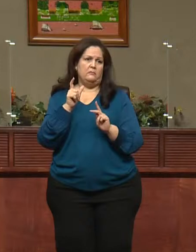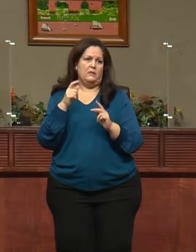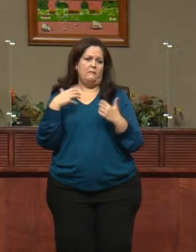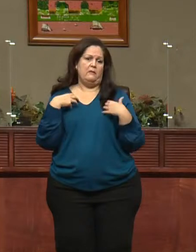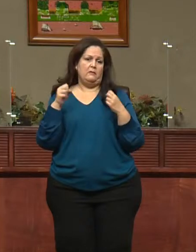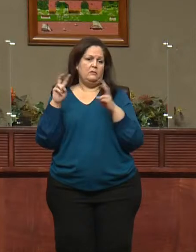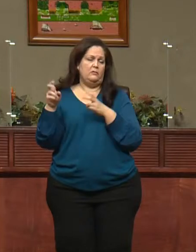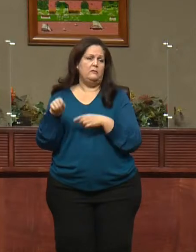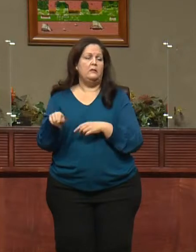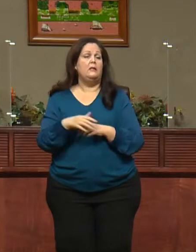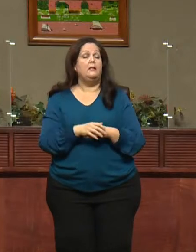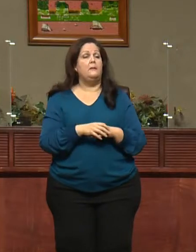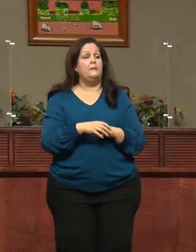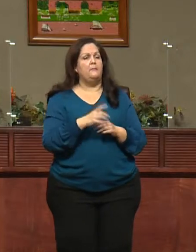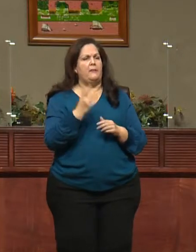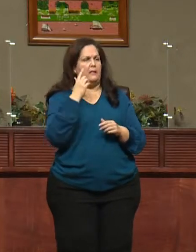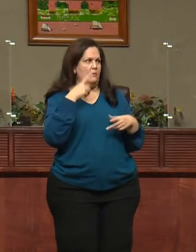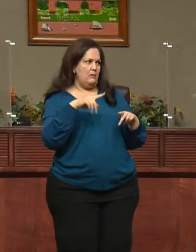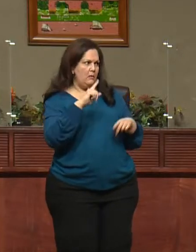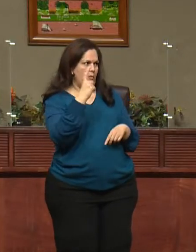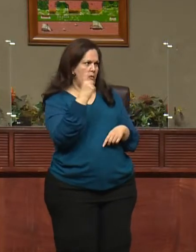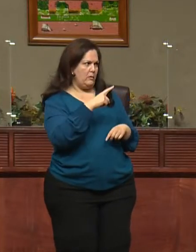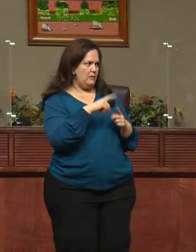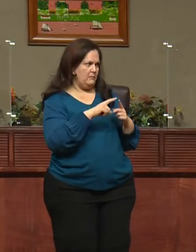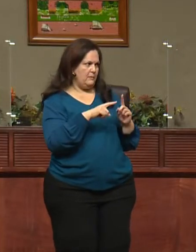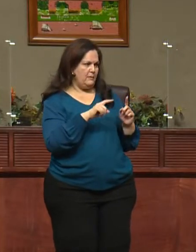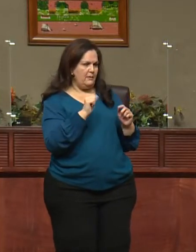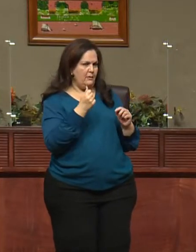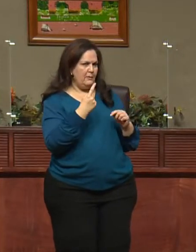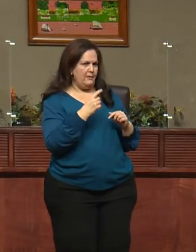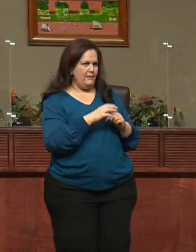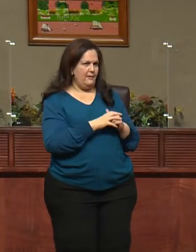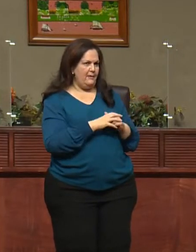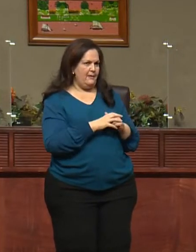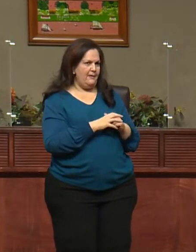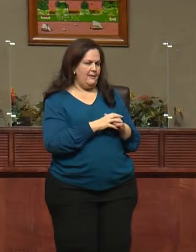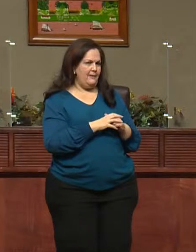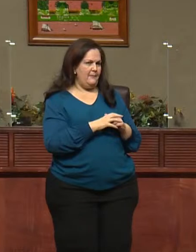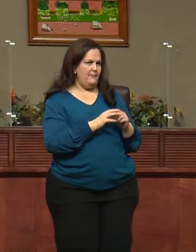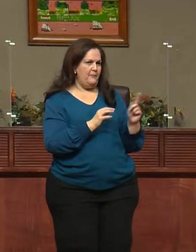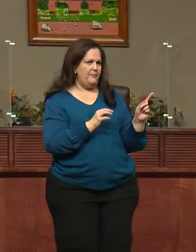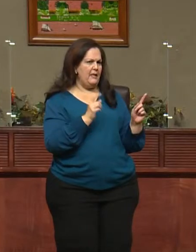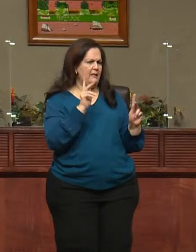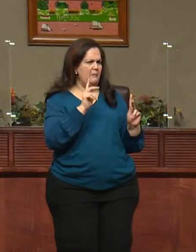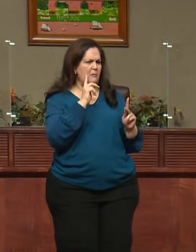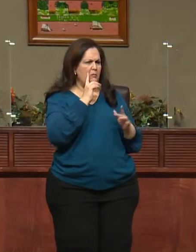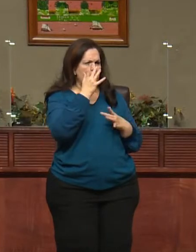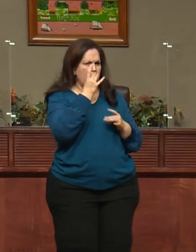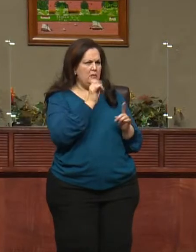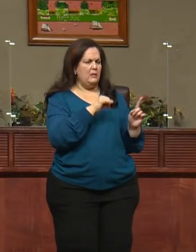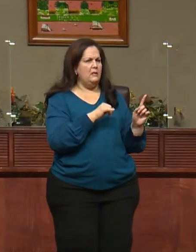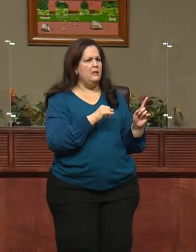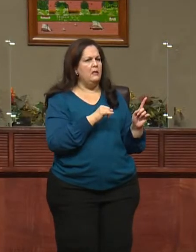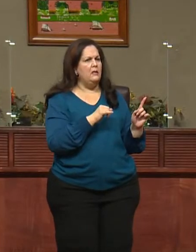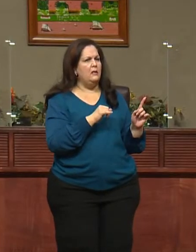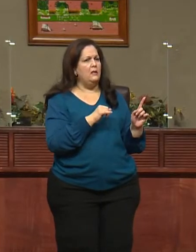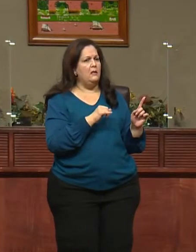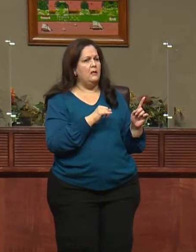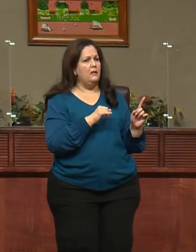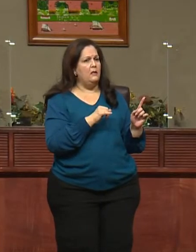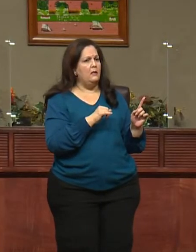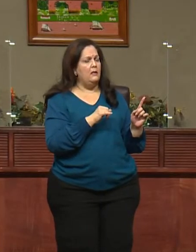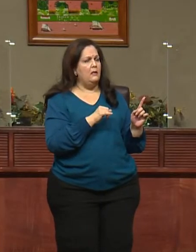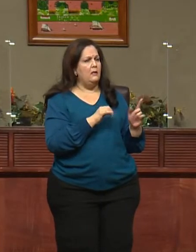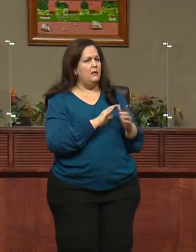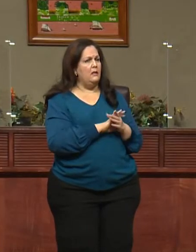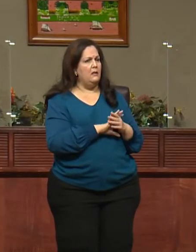I know we're only one question, but Yeah, that's I have right. a quick follow-up on this because I think people are interested in this. Are you having a